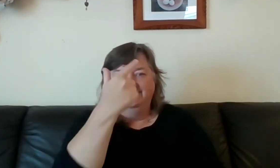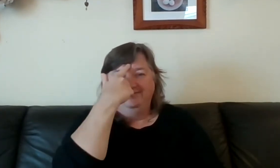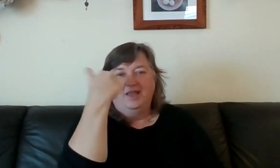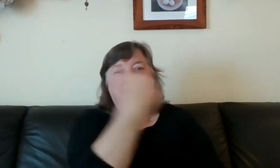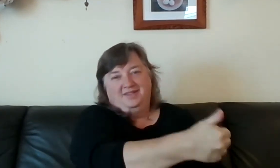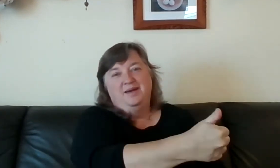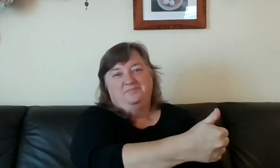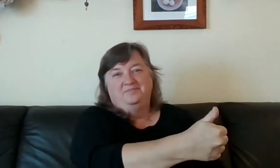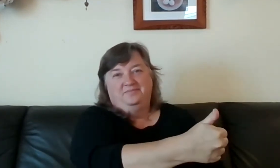up to them.